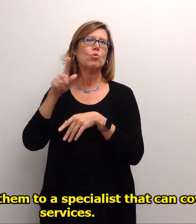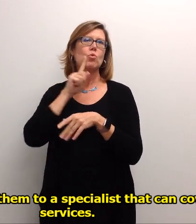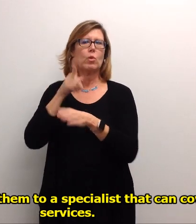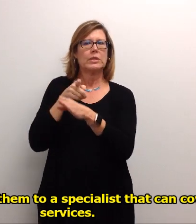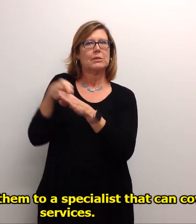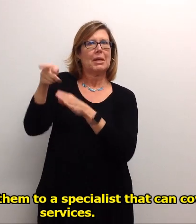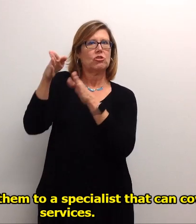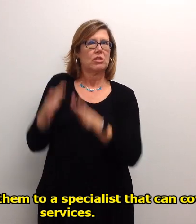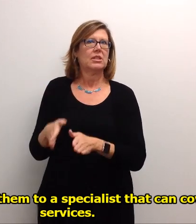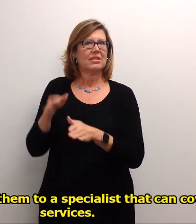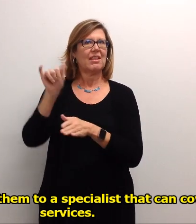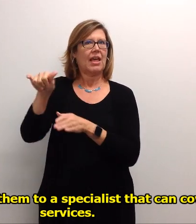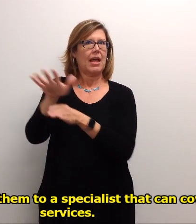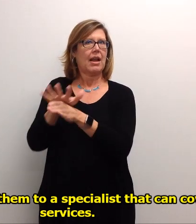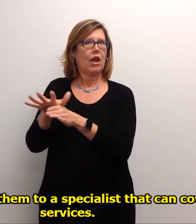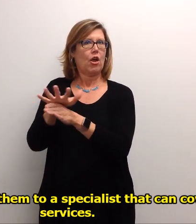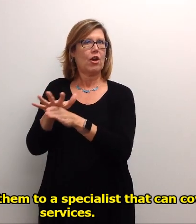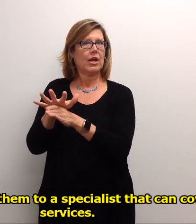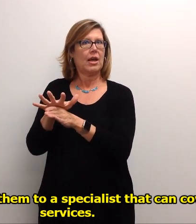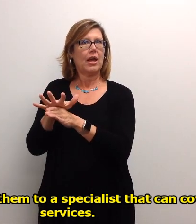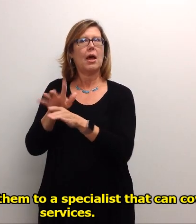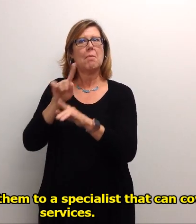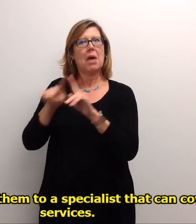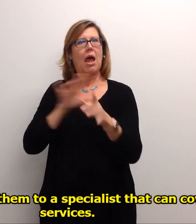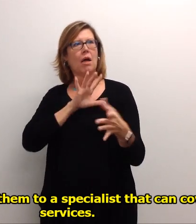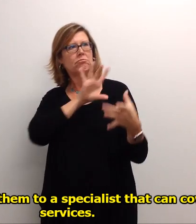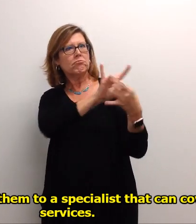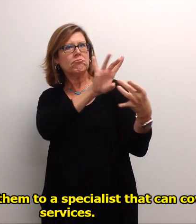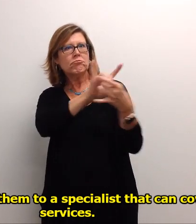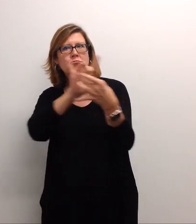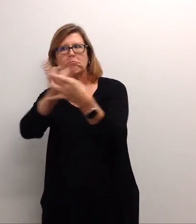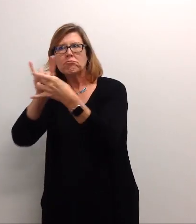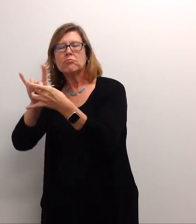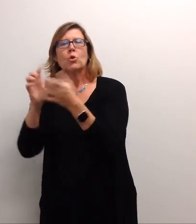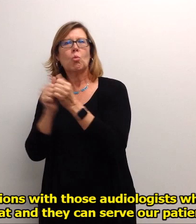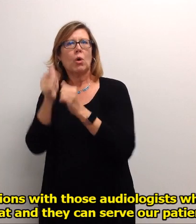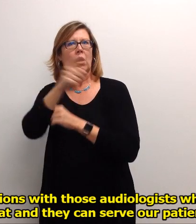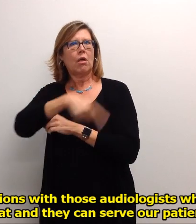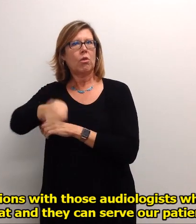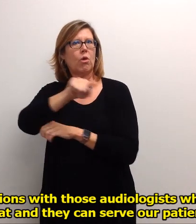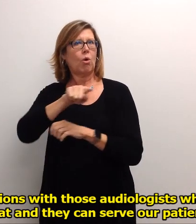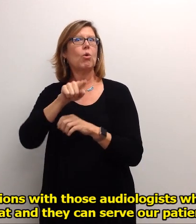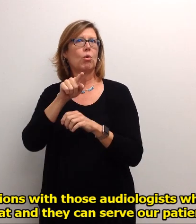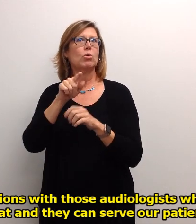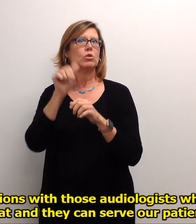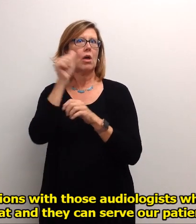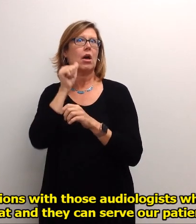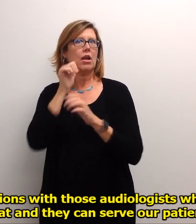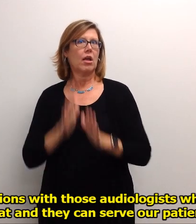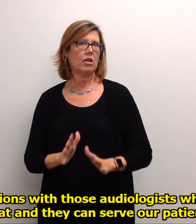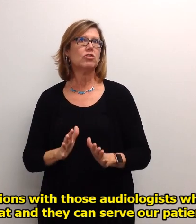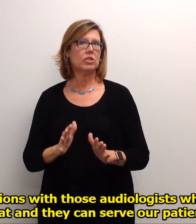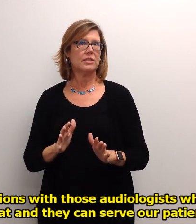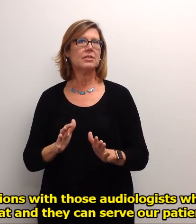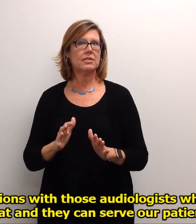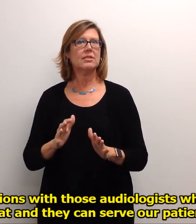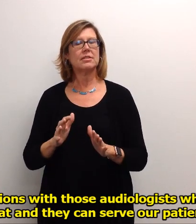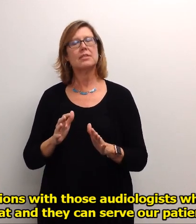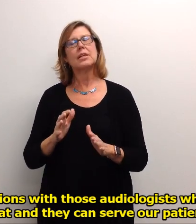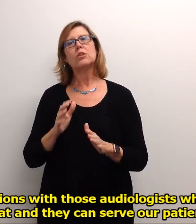refer them to a specialist that can cover those services. So we have connections with those audiologists who are